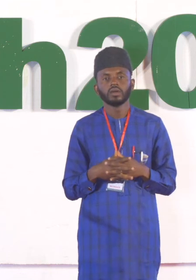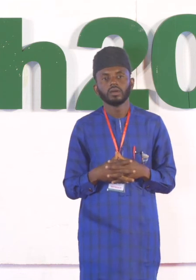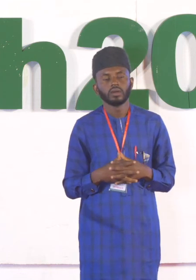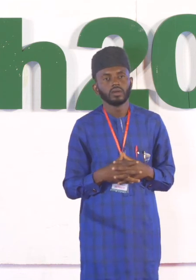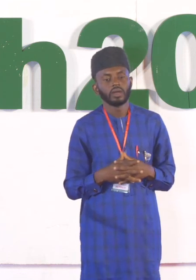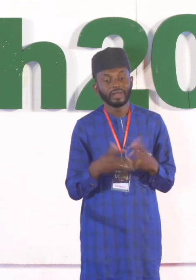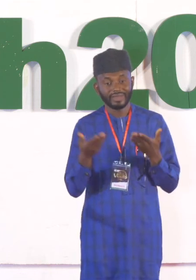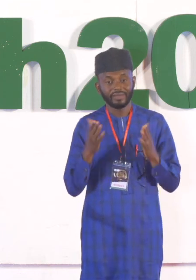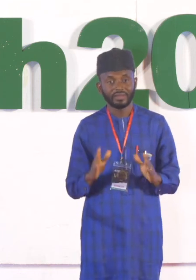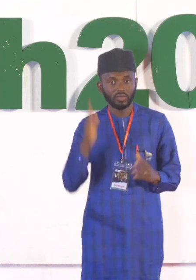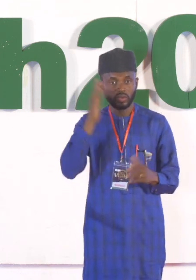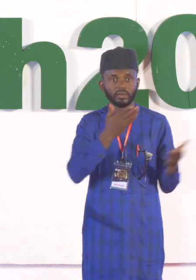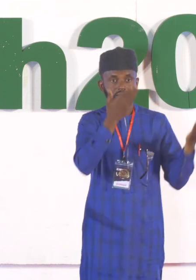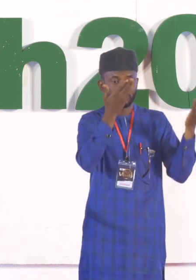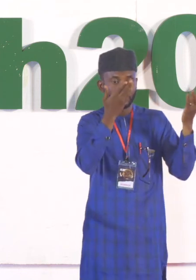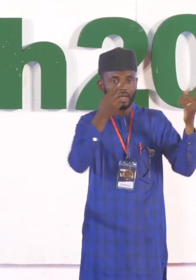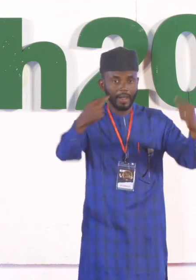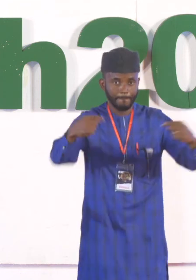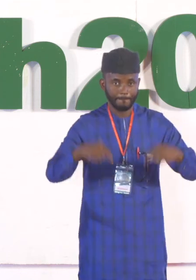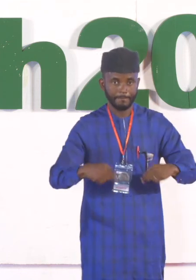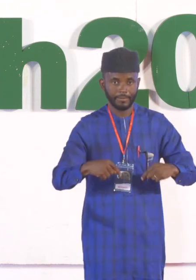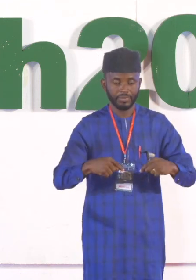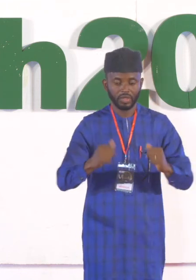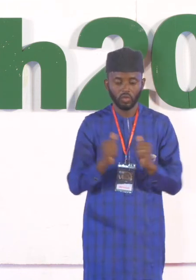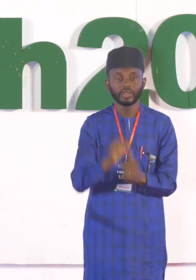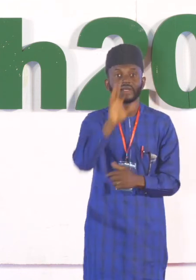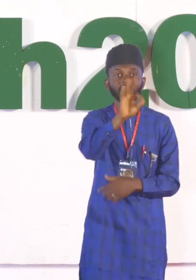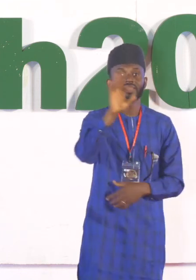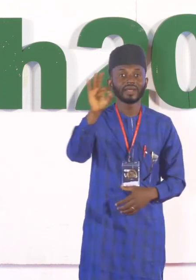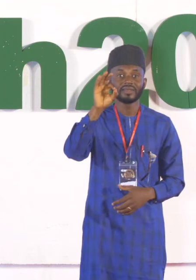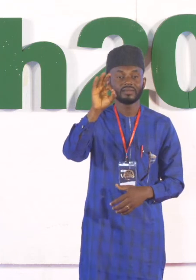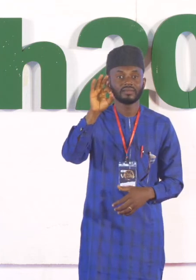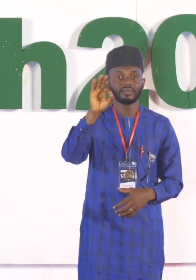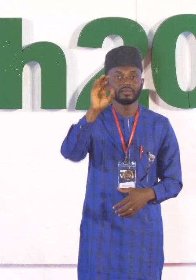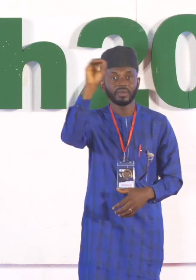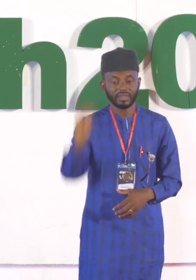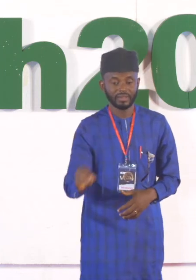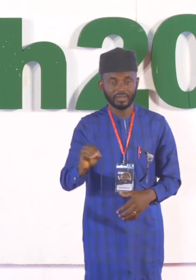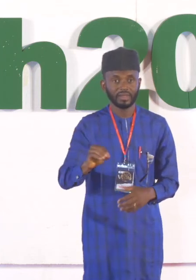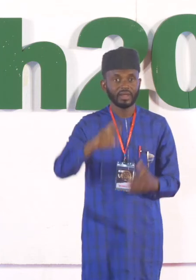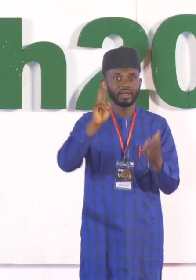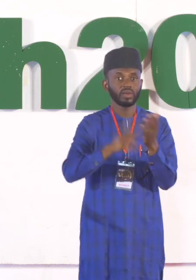of evil deeds. Each record is very wide and big.